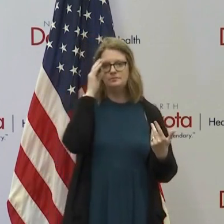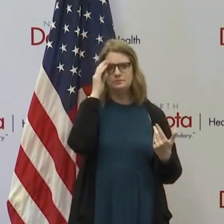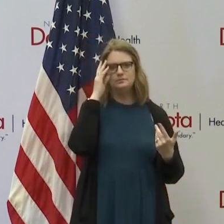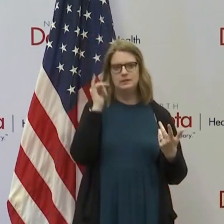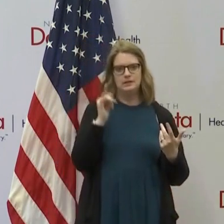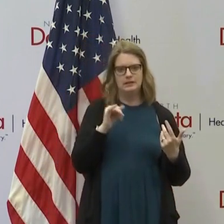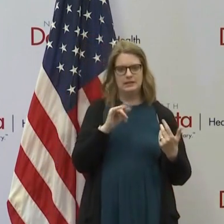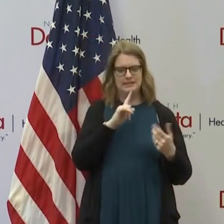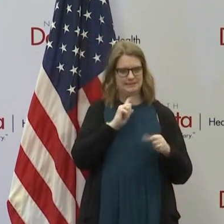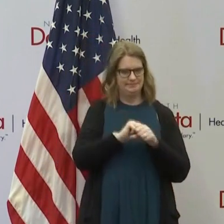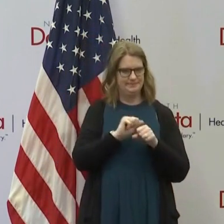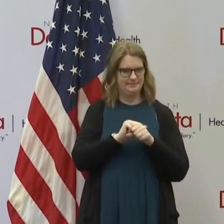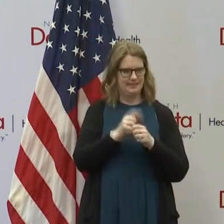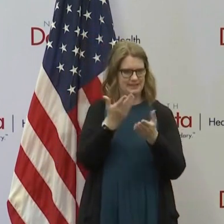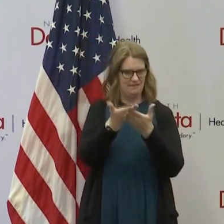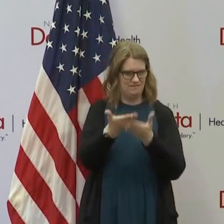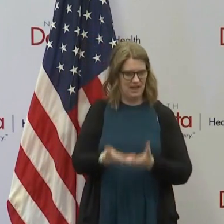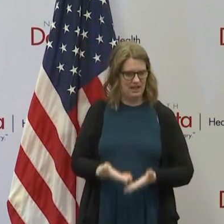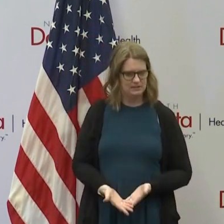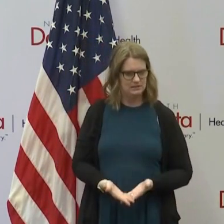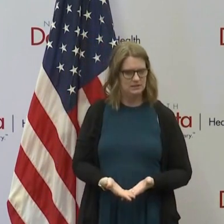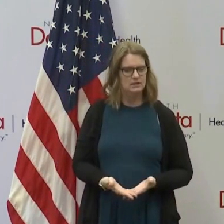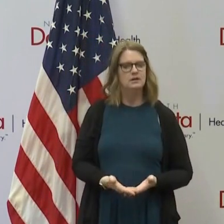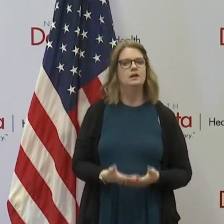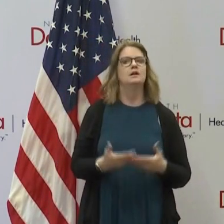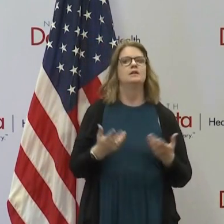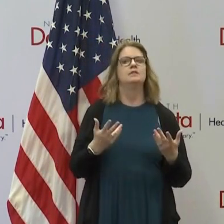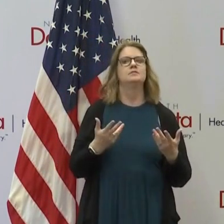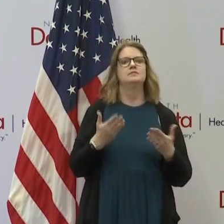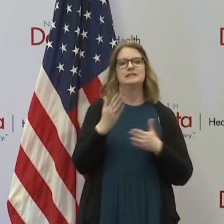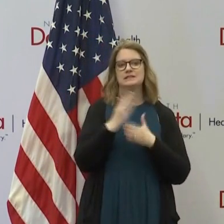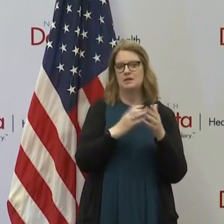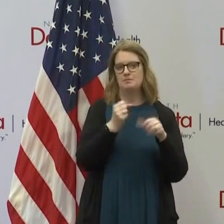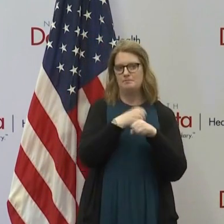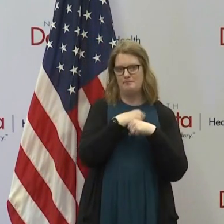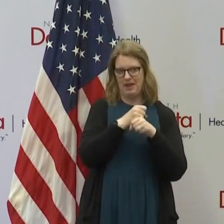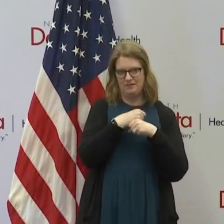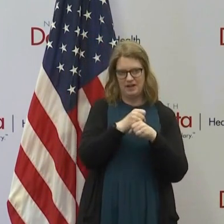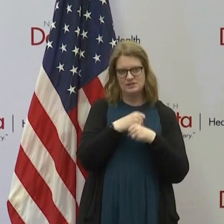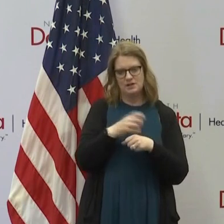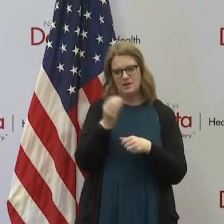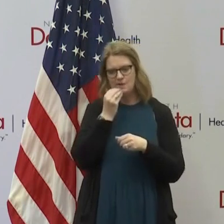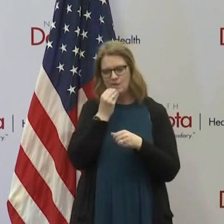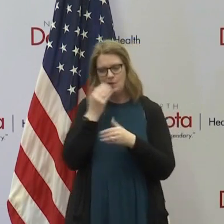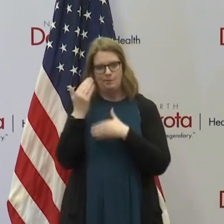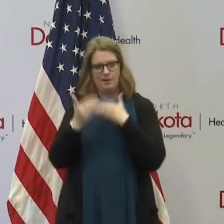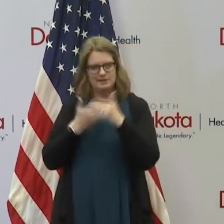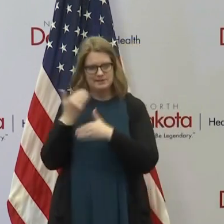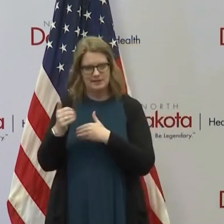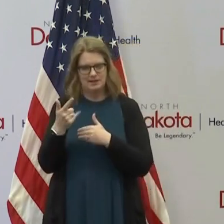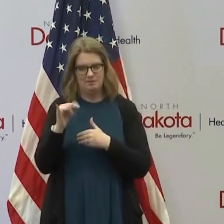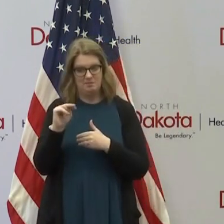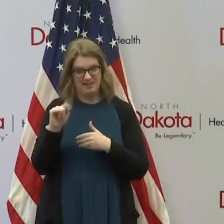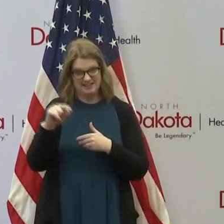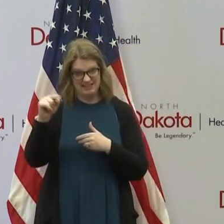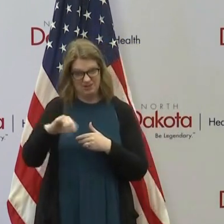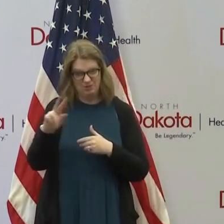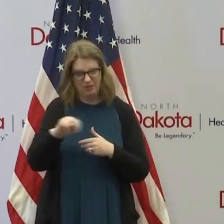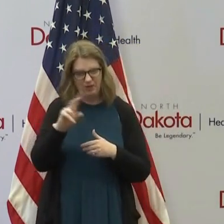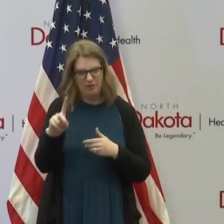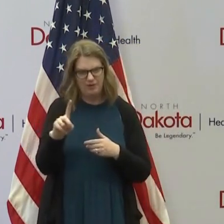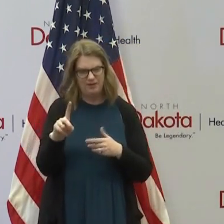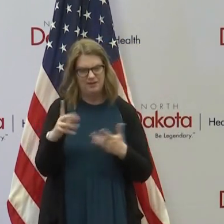it's a fact that there are some manufacturing plants or some food processing plants in North Dakota and in the country that